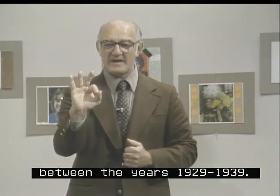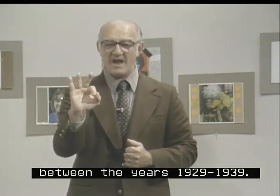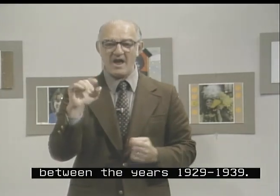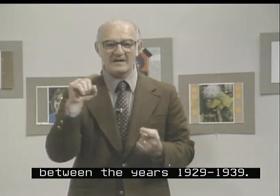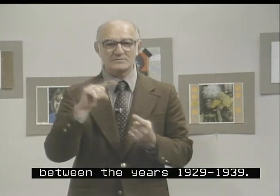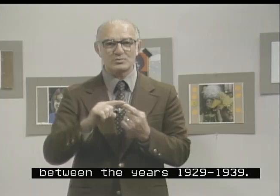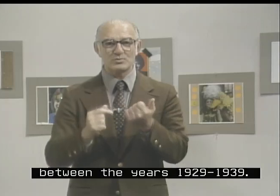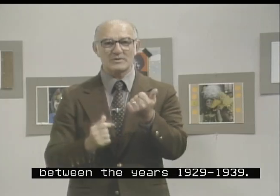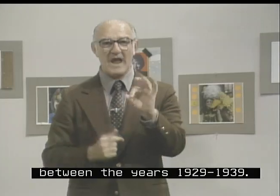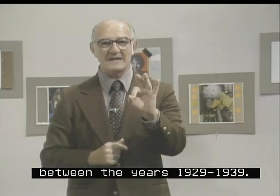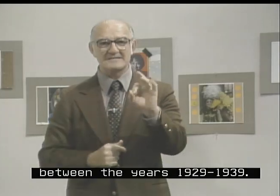1929 to